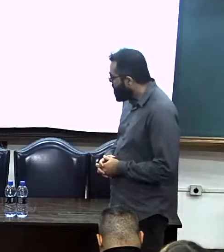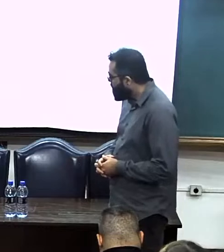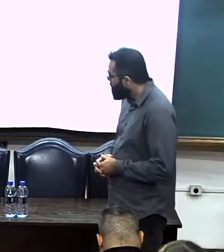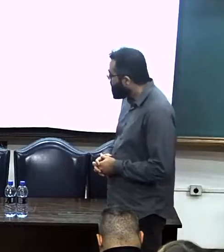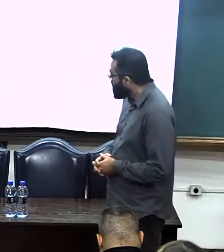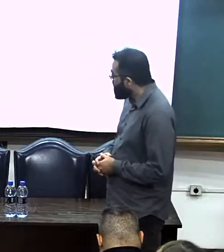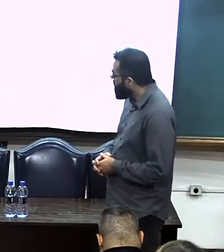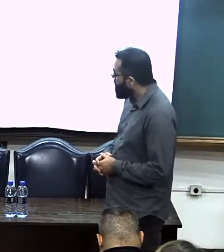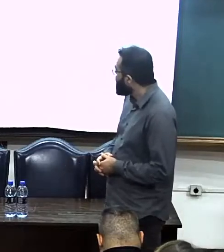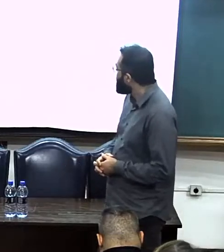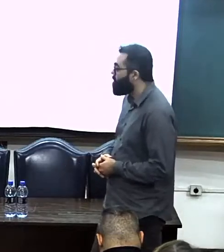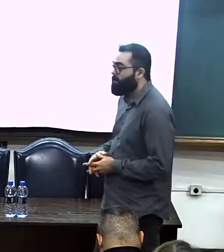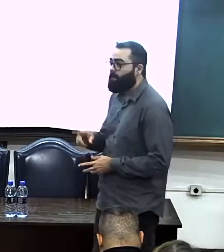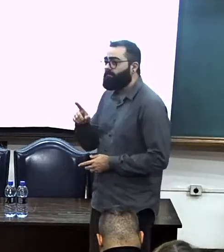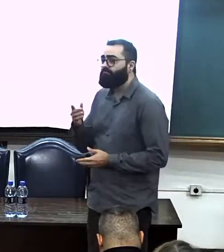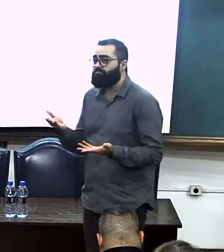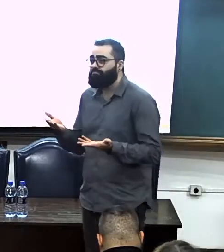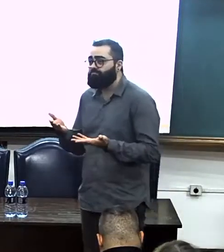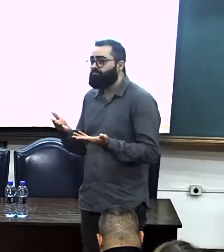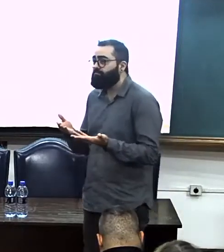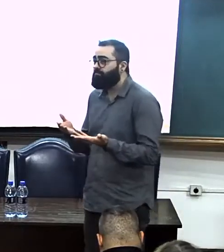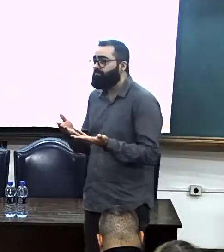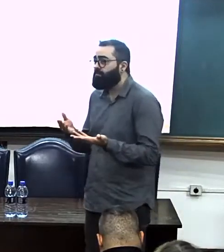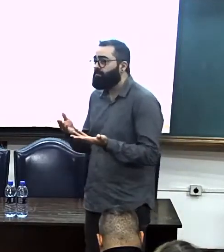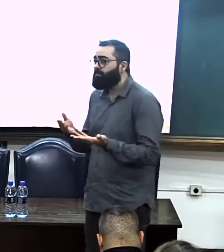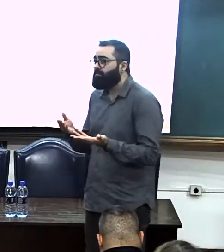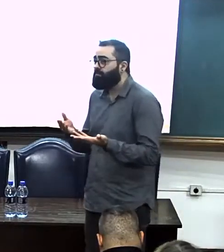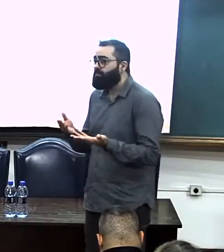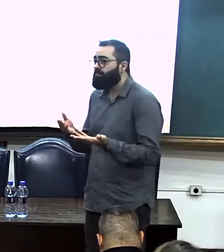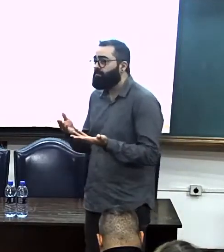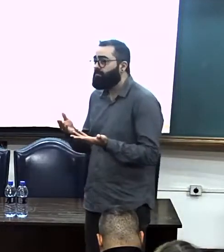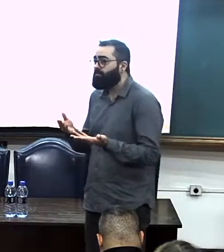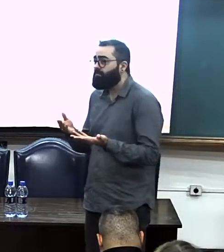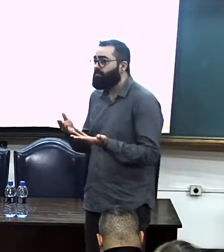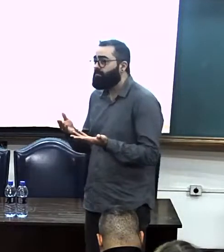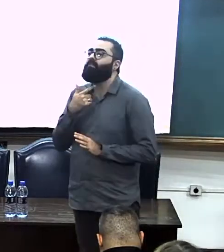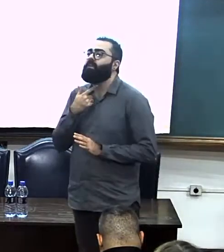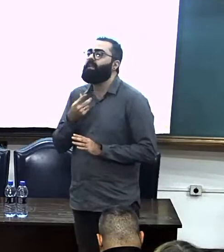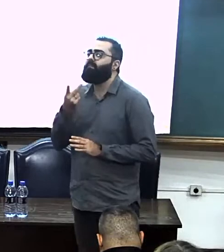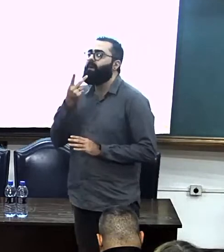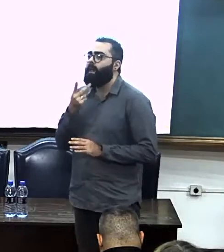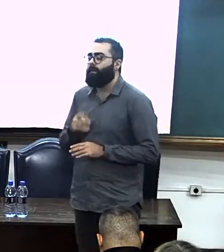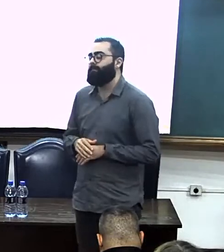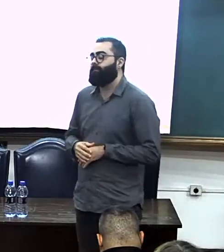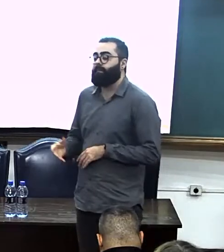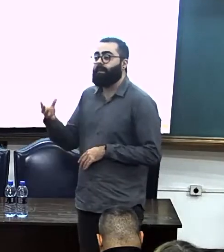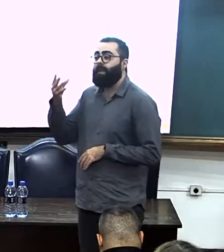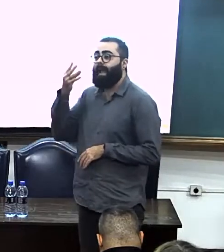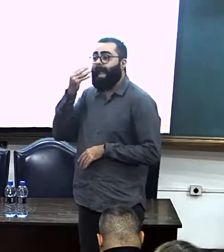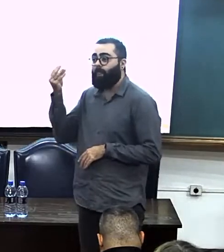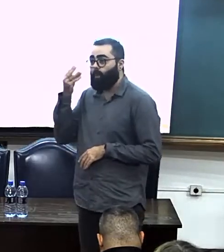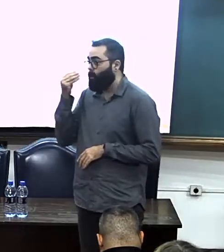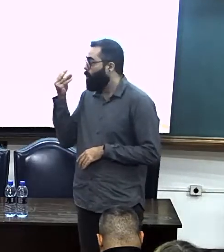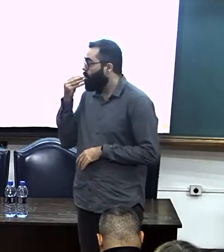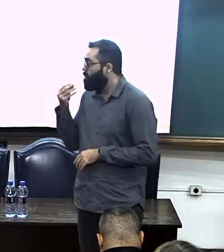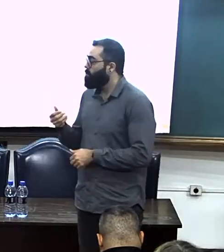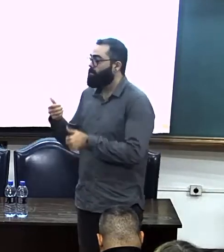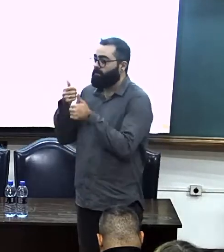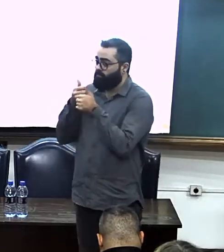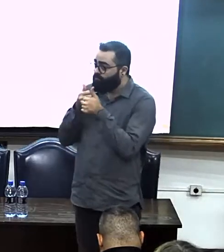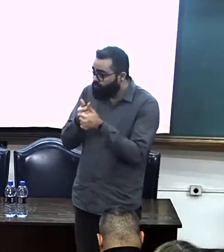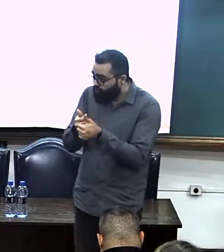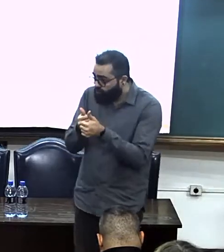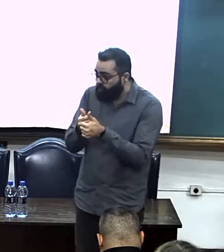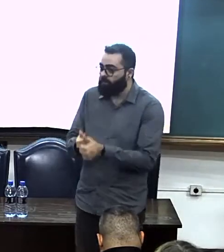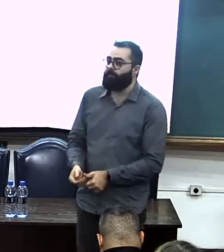Okay, so now let's say we want to say the cat chased the dog. We have 3